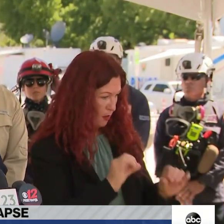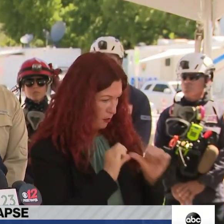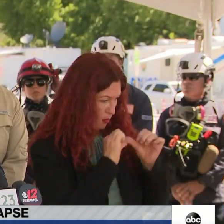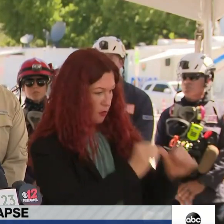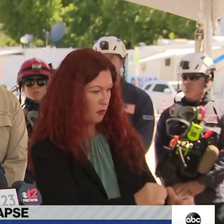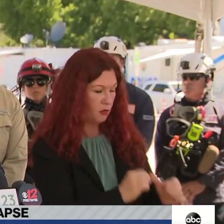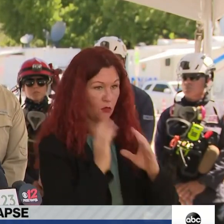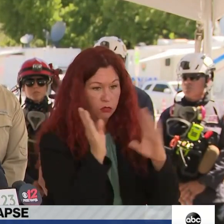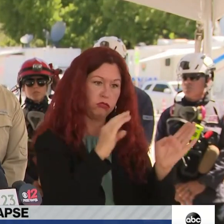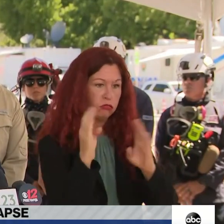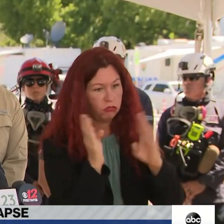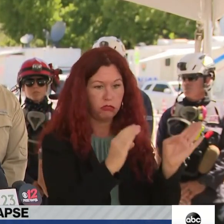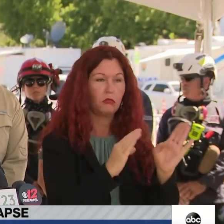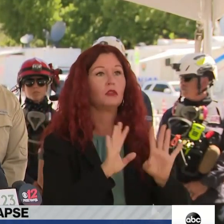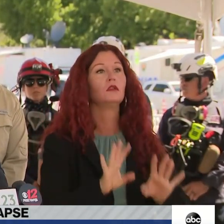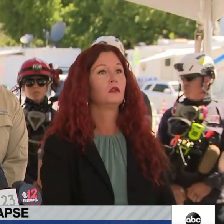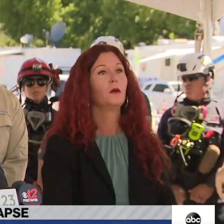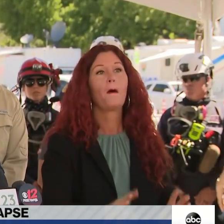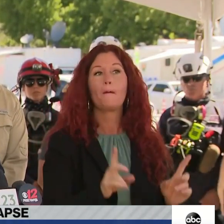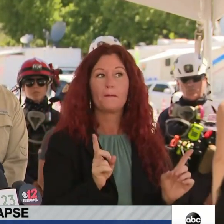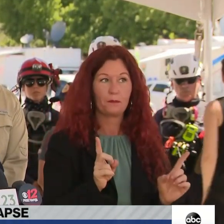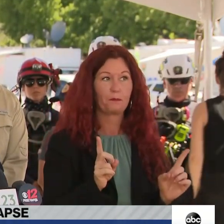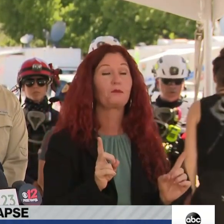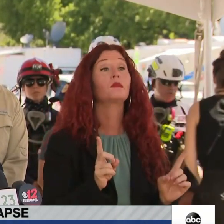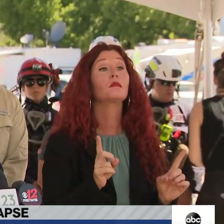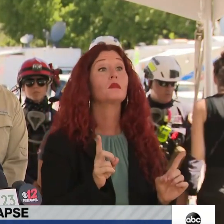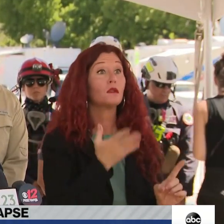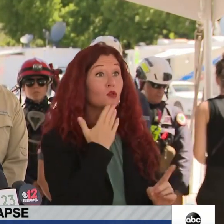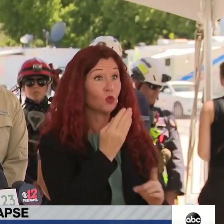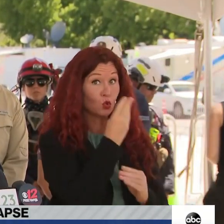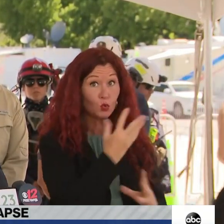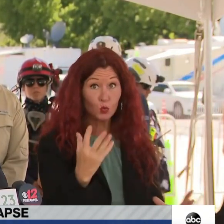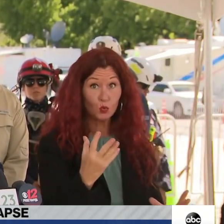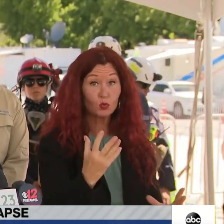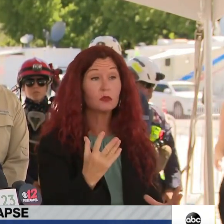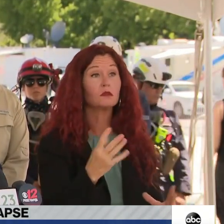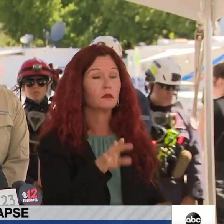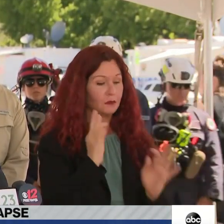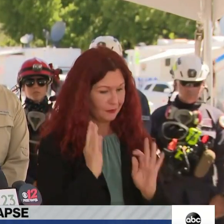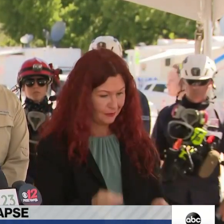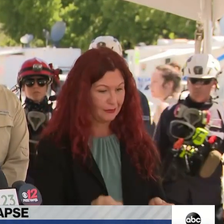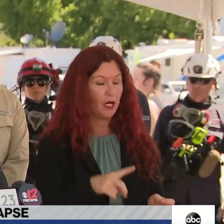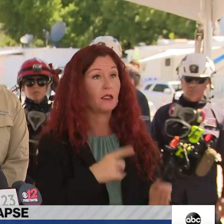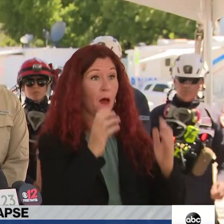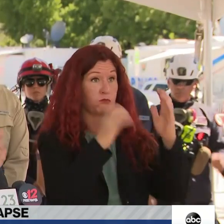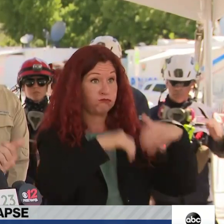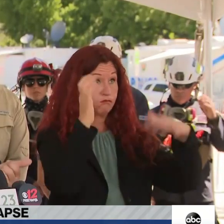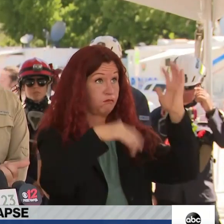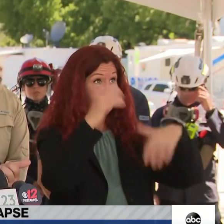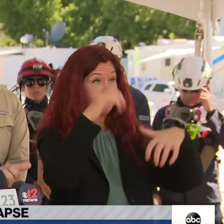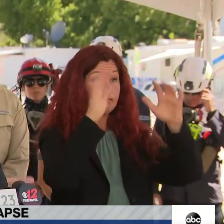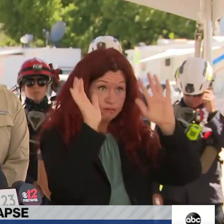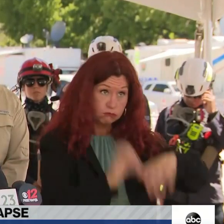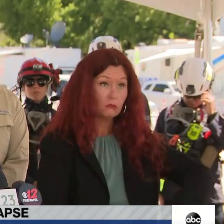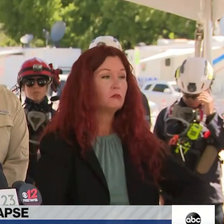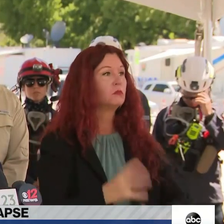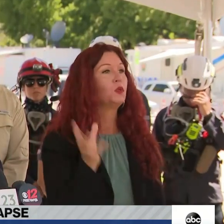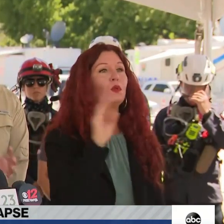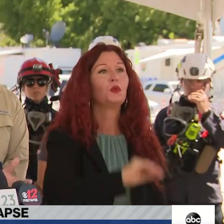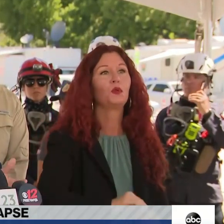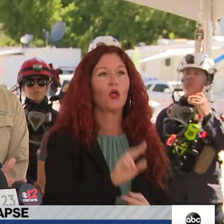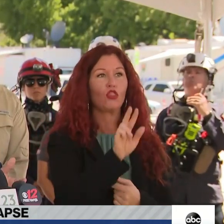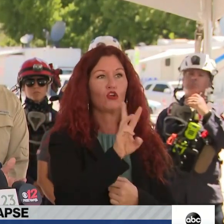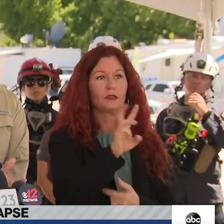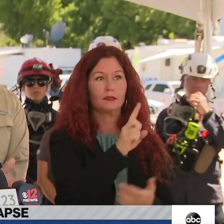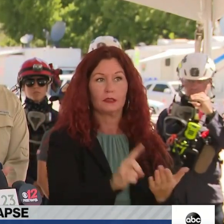be brought down within 36 hours. And so it will entail minimal work stoppage from the search and rescue. They would